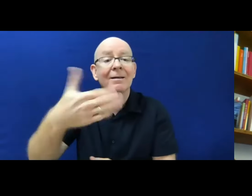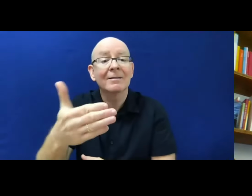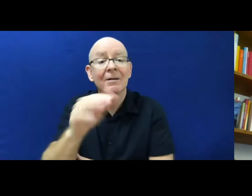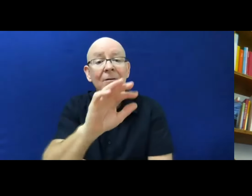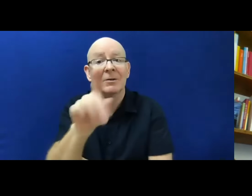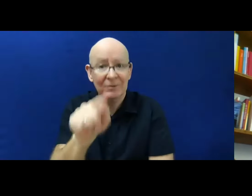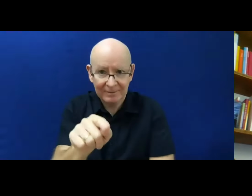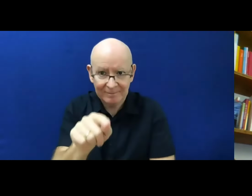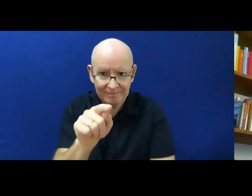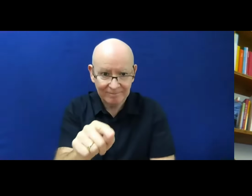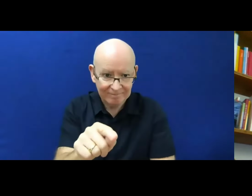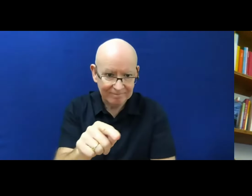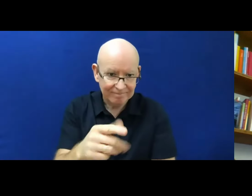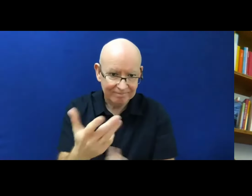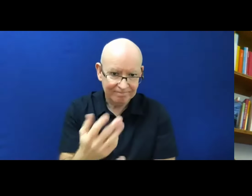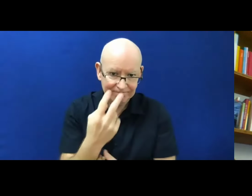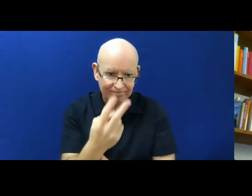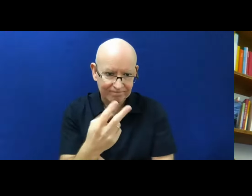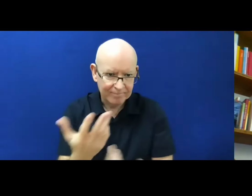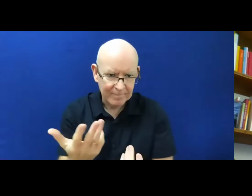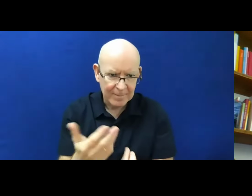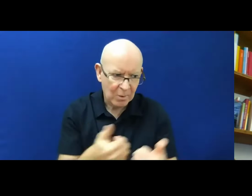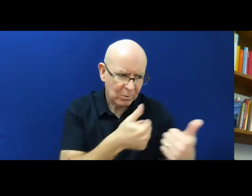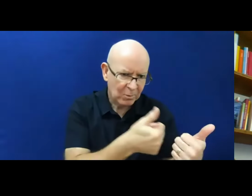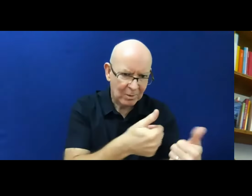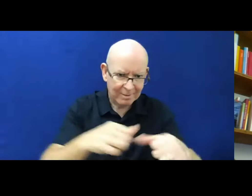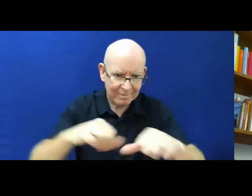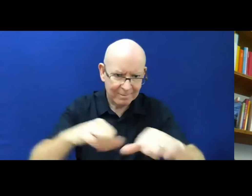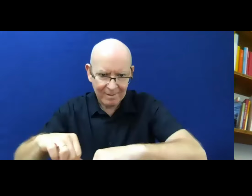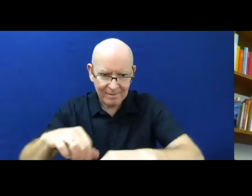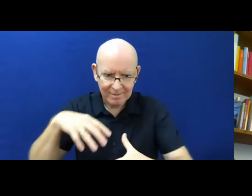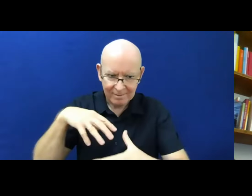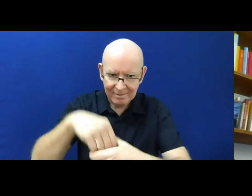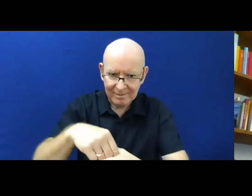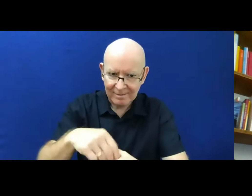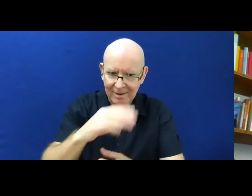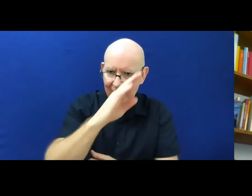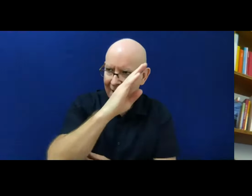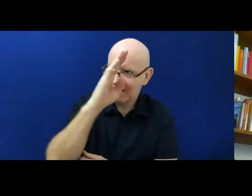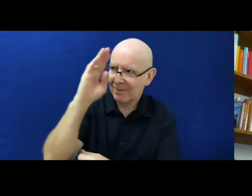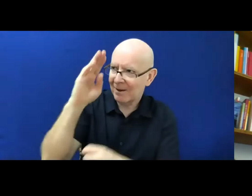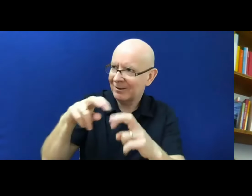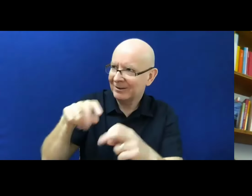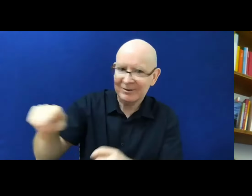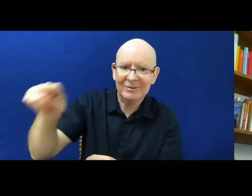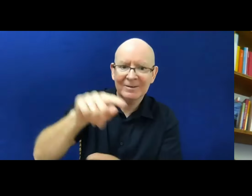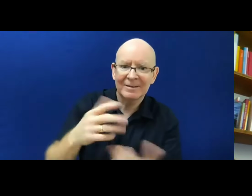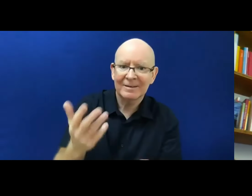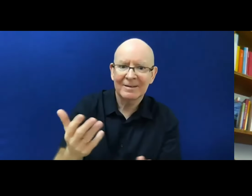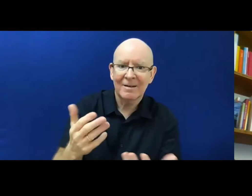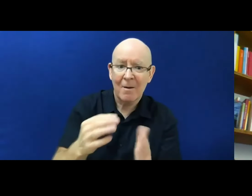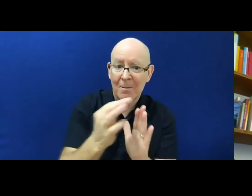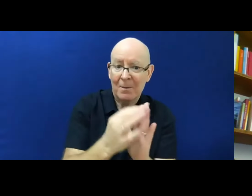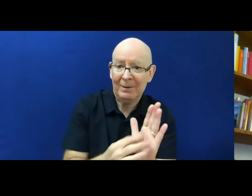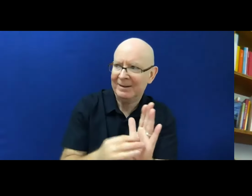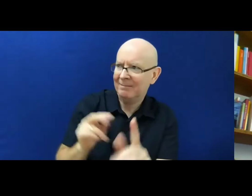perspective, but as a researcher, I would say academic researchers tend to be less flexible,